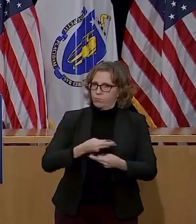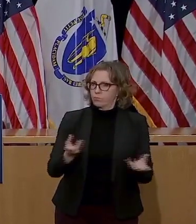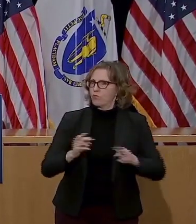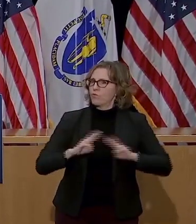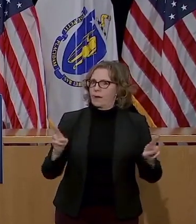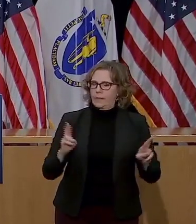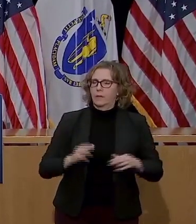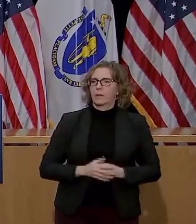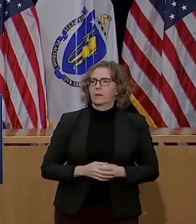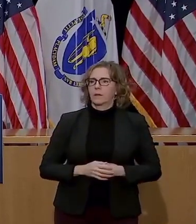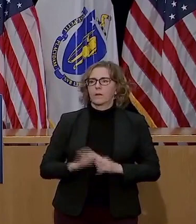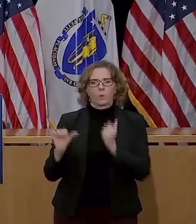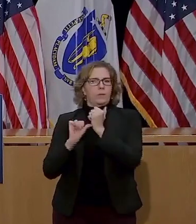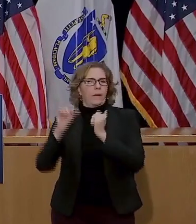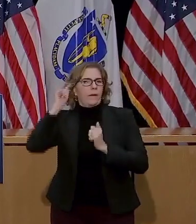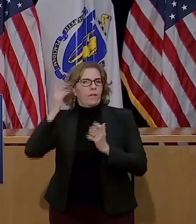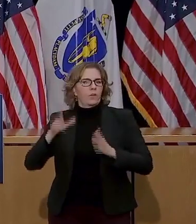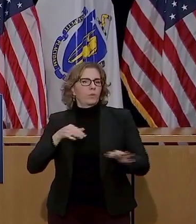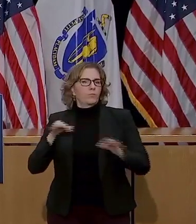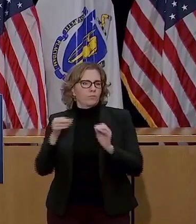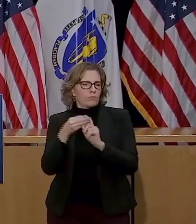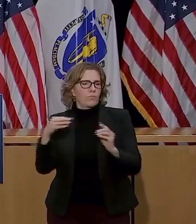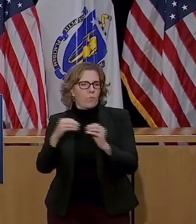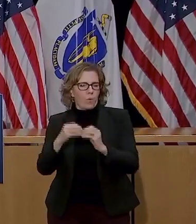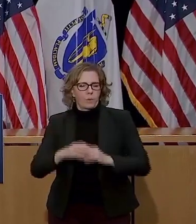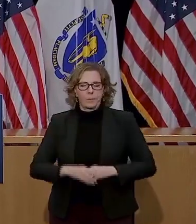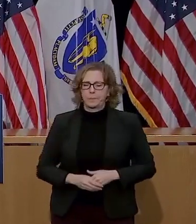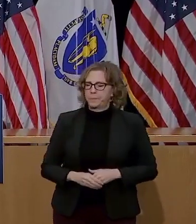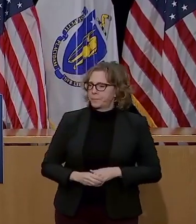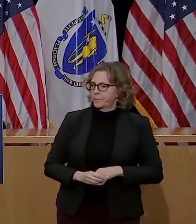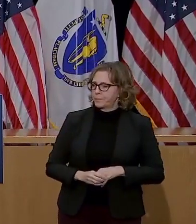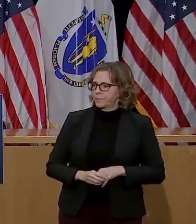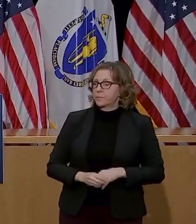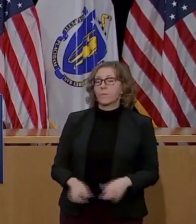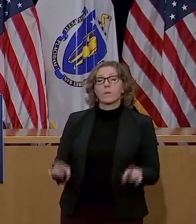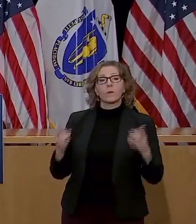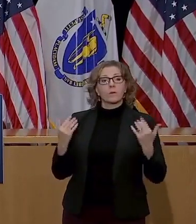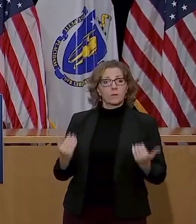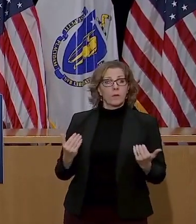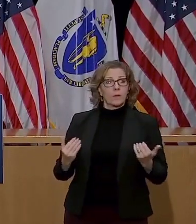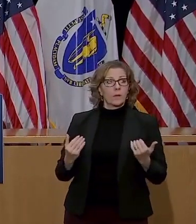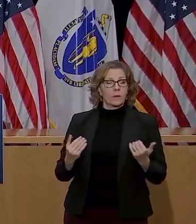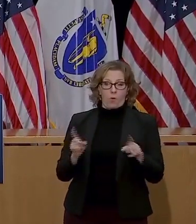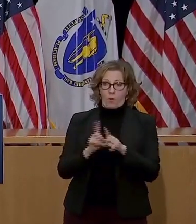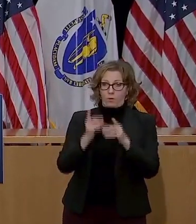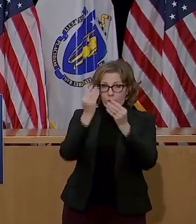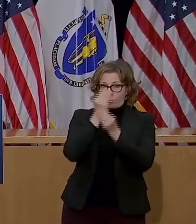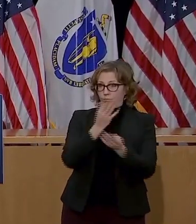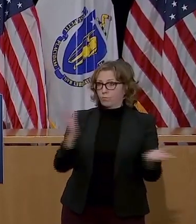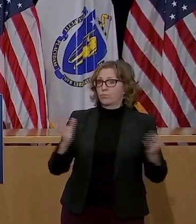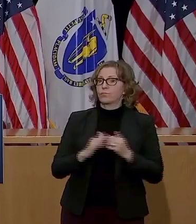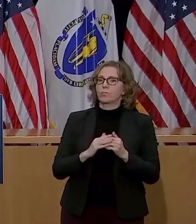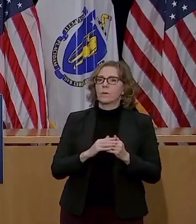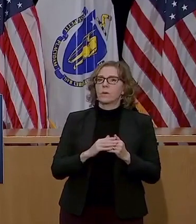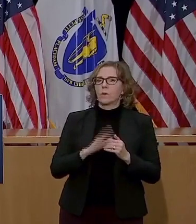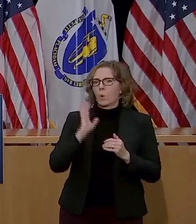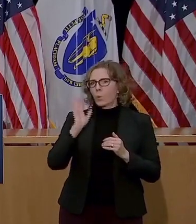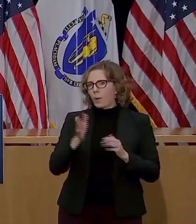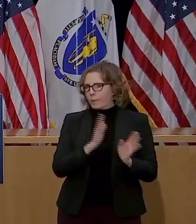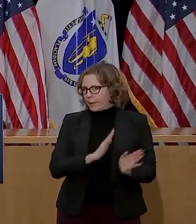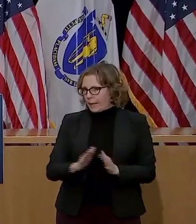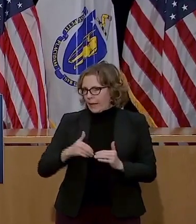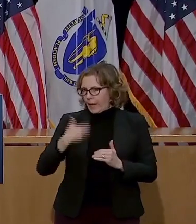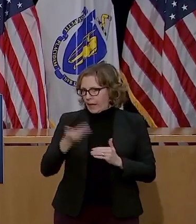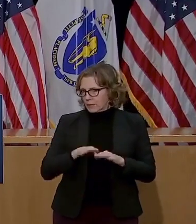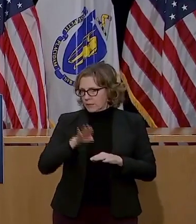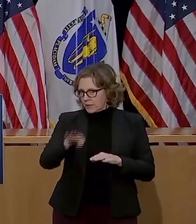Governor Polito will talk more about that in a minute. Today, we're also announcing the next expansion of vaccination sites across every